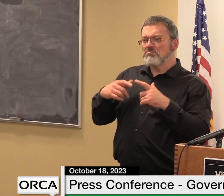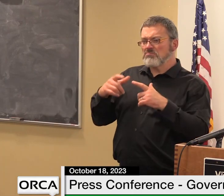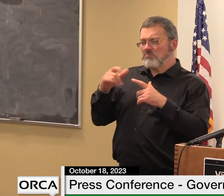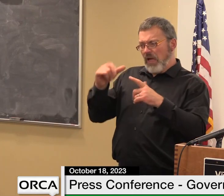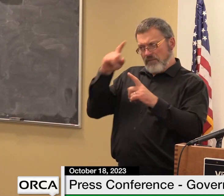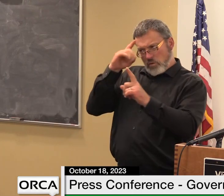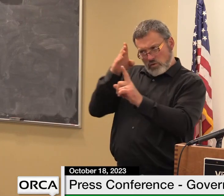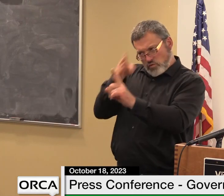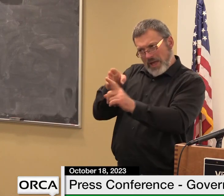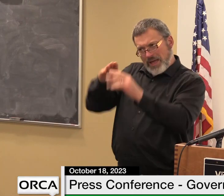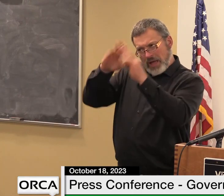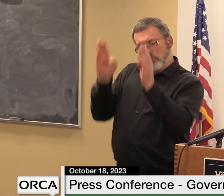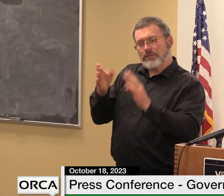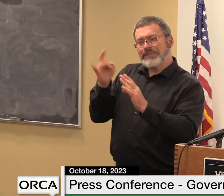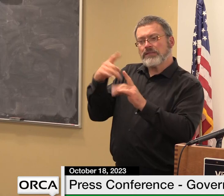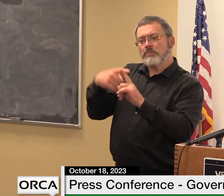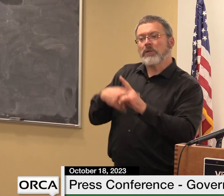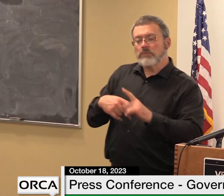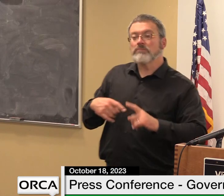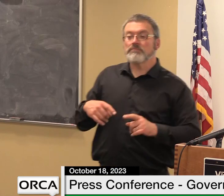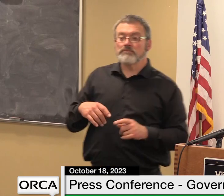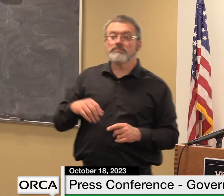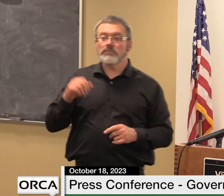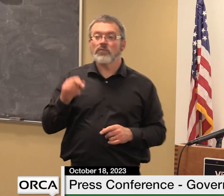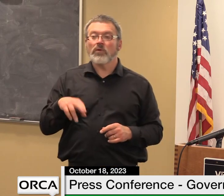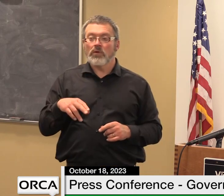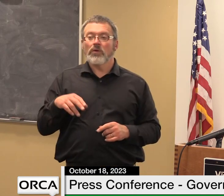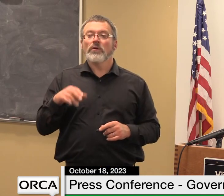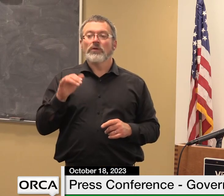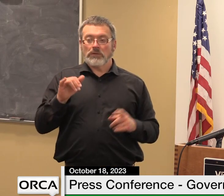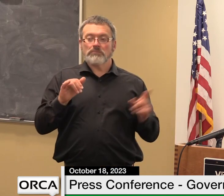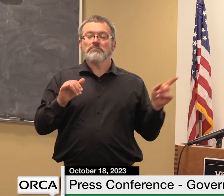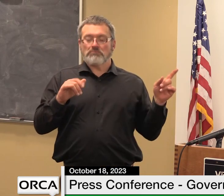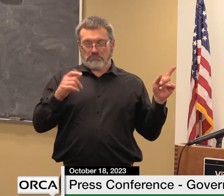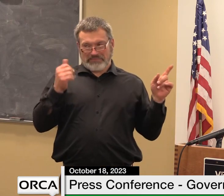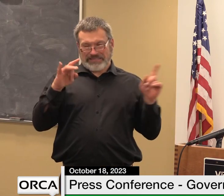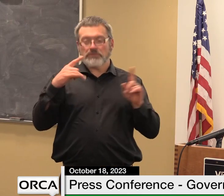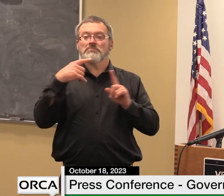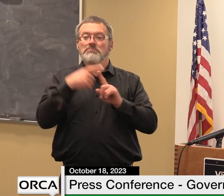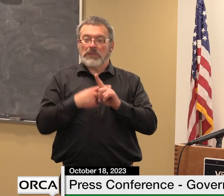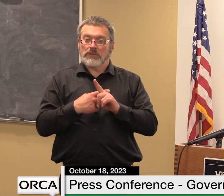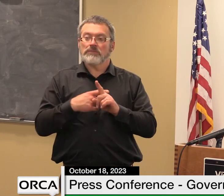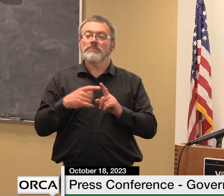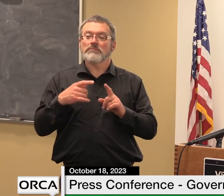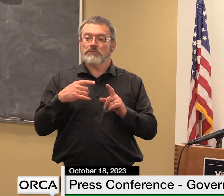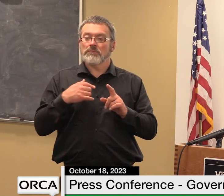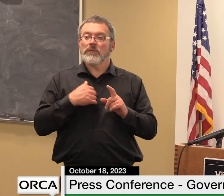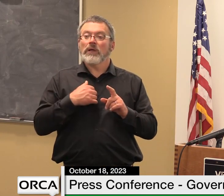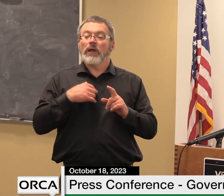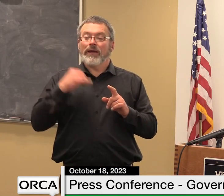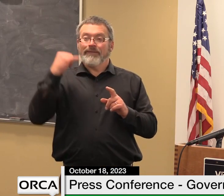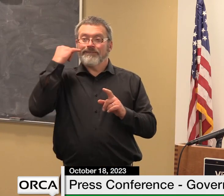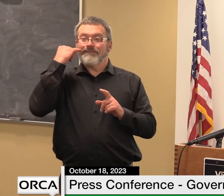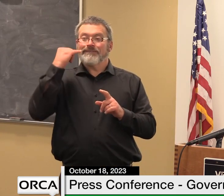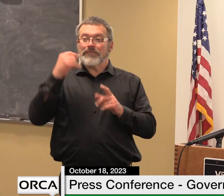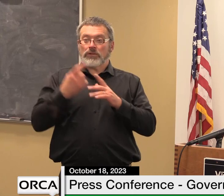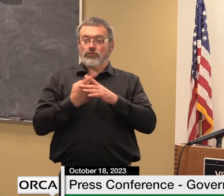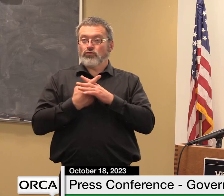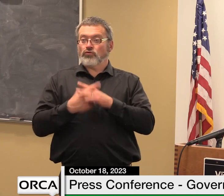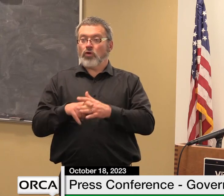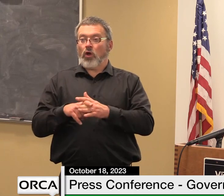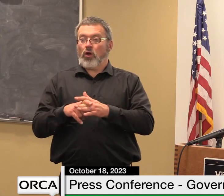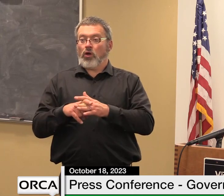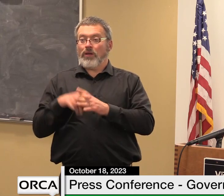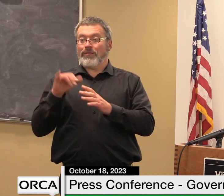It's the 18 months, I'll let General Roy answer this correctly, but I'll take a stab at it. The 18 months started at the day of the